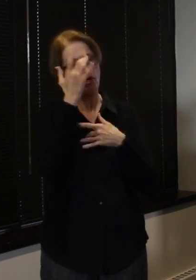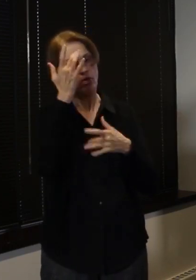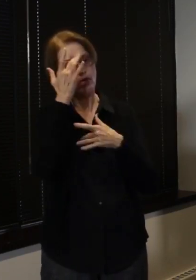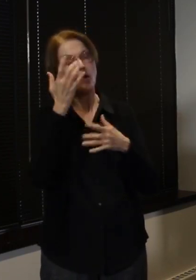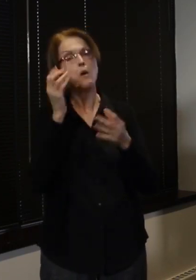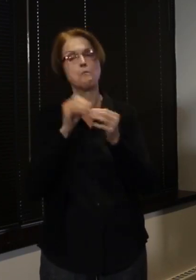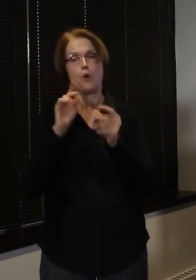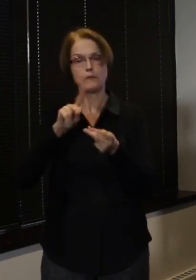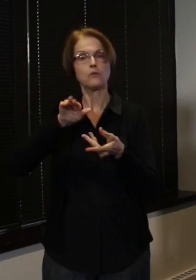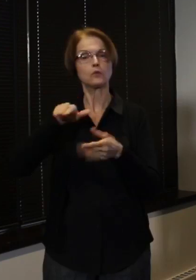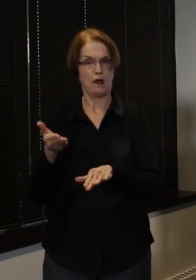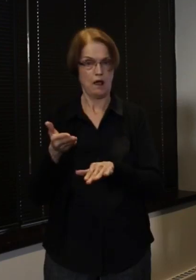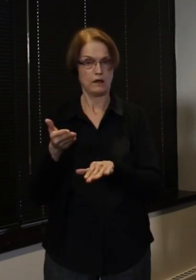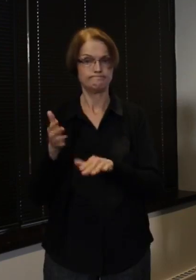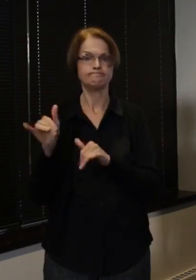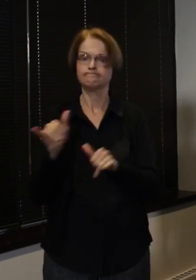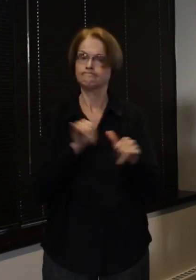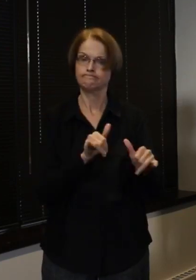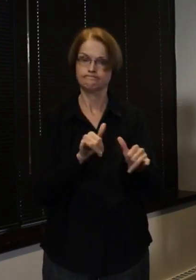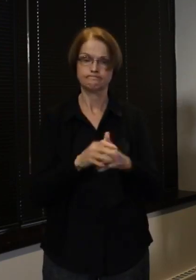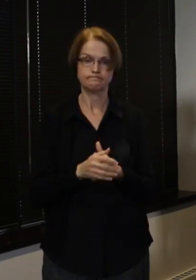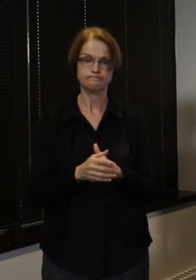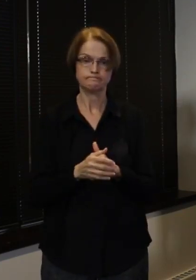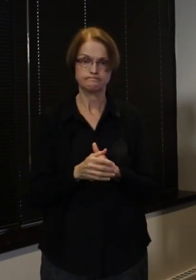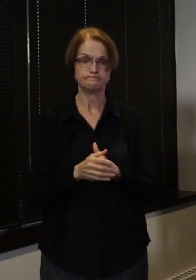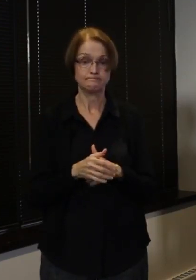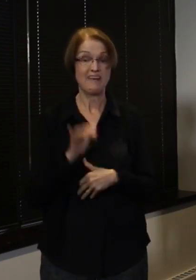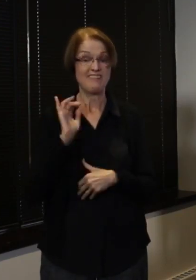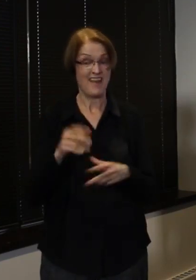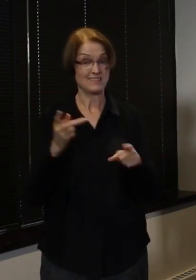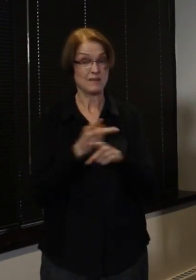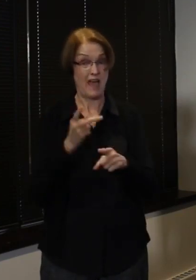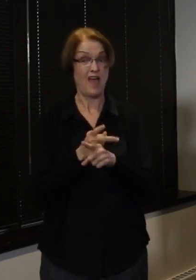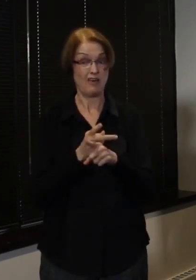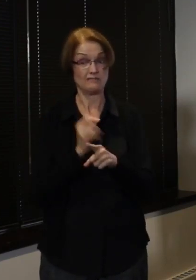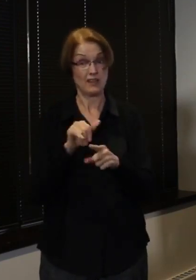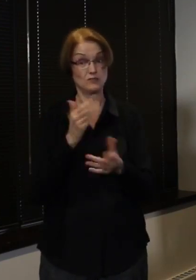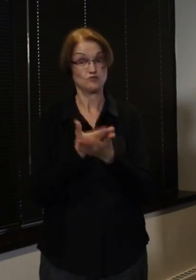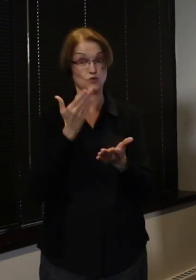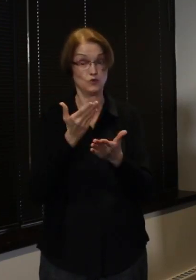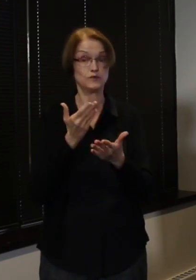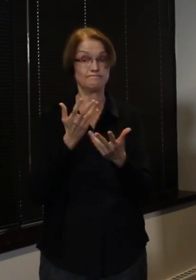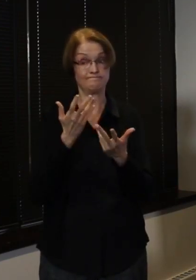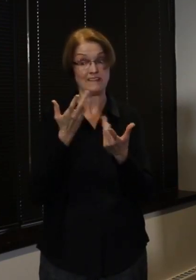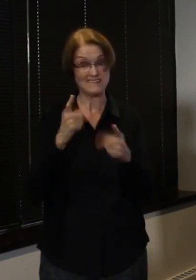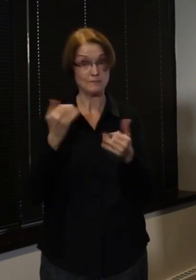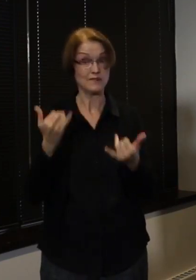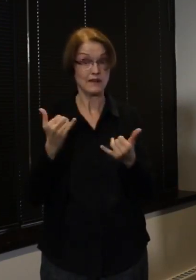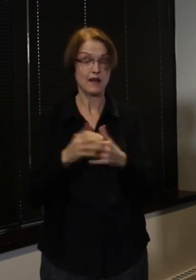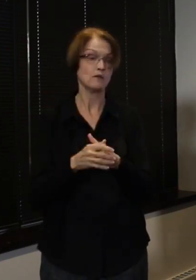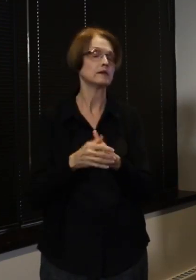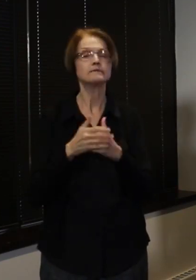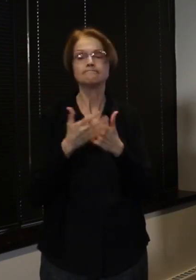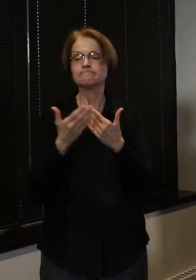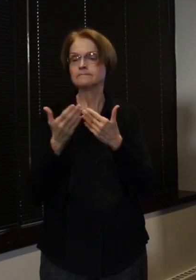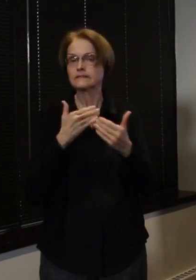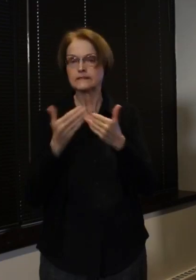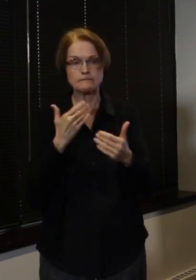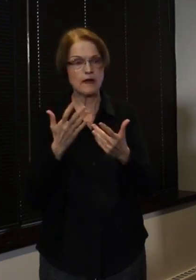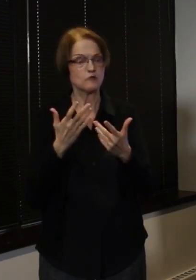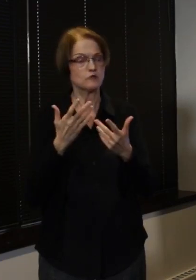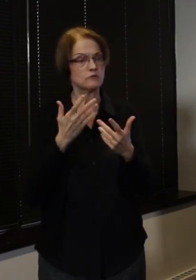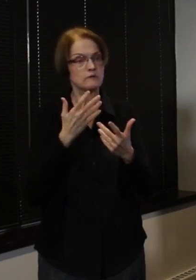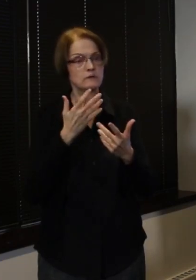die. That's the deadly math we are seeing right now, and despite the incredible, heroic work from our